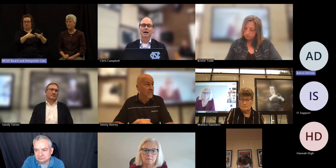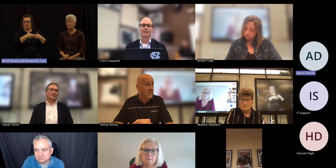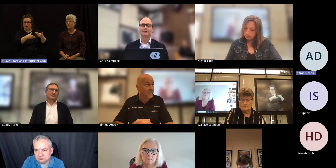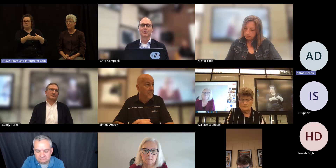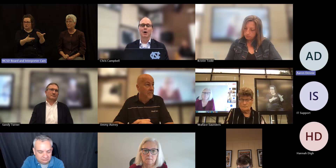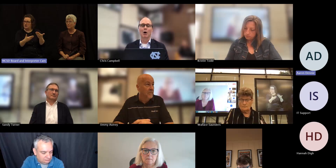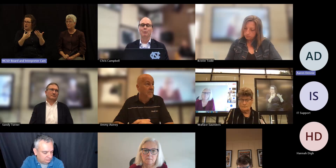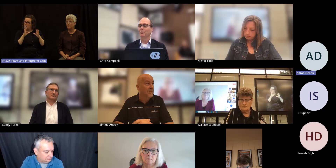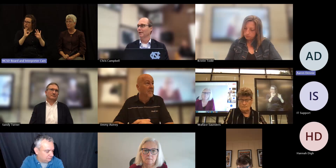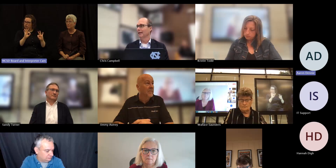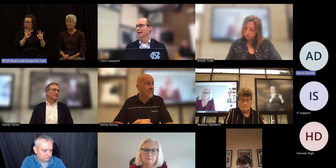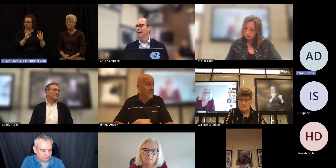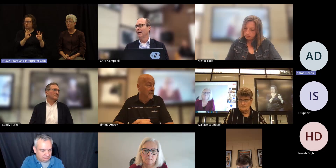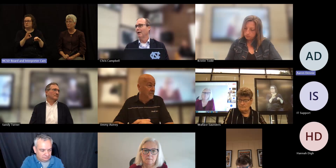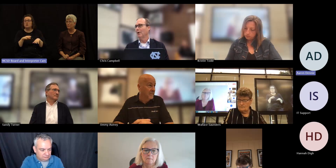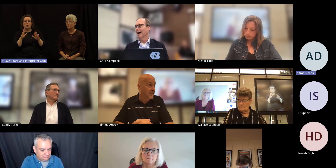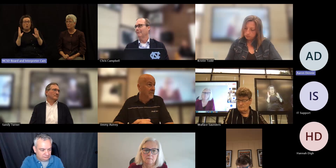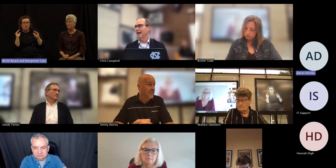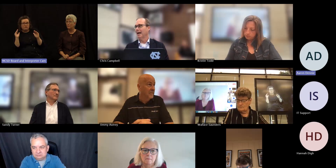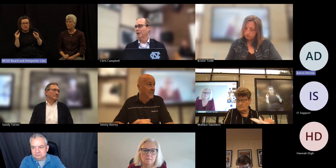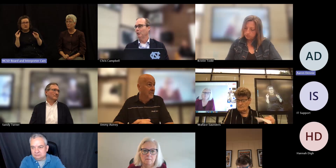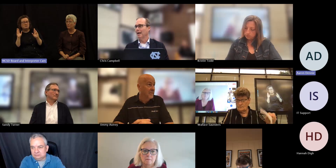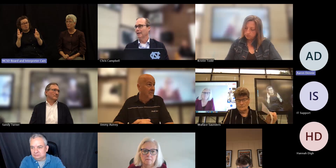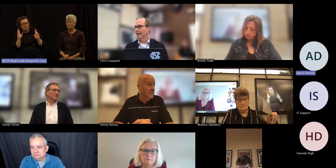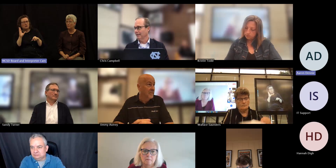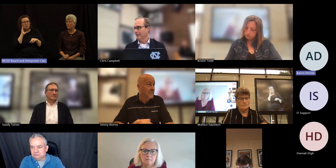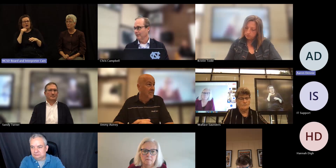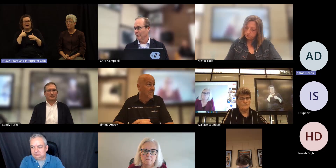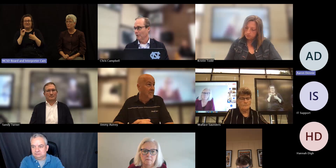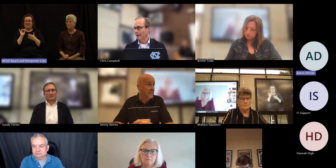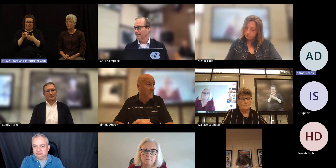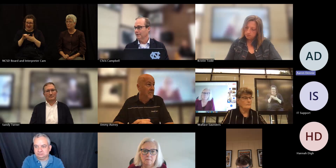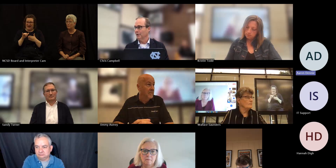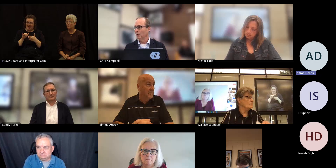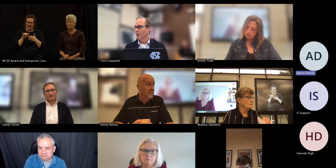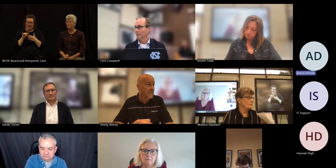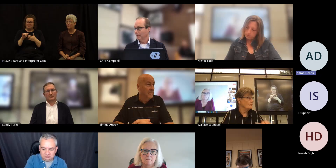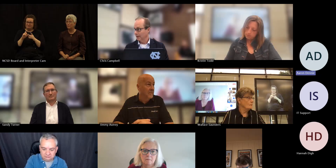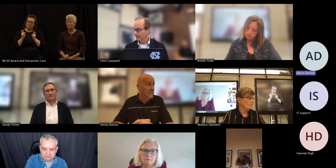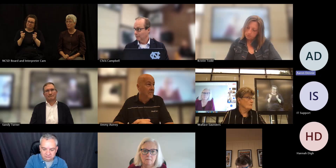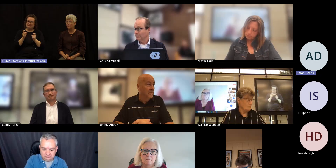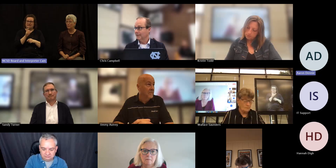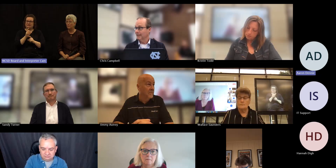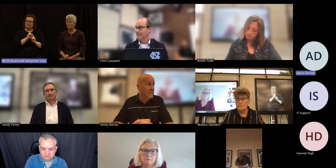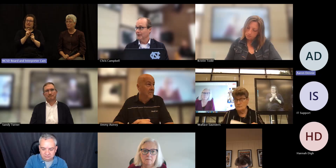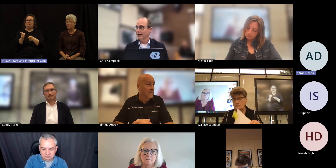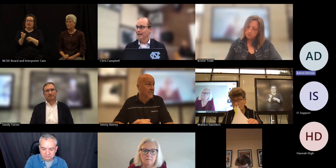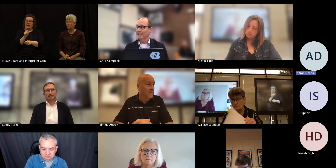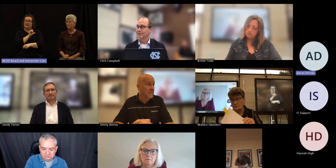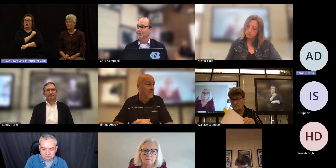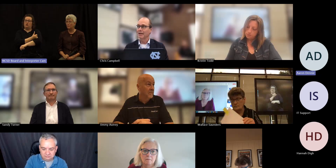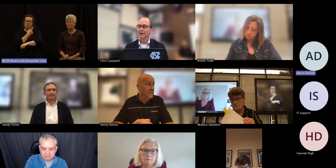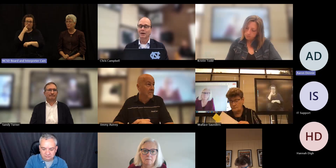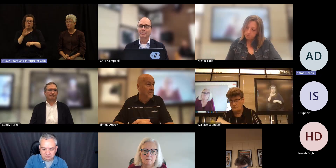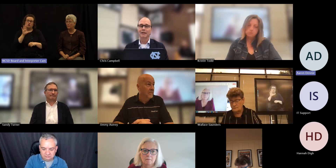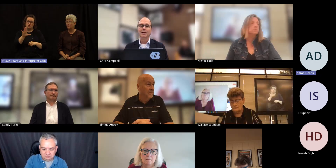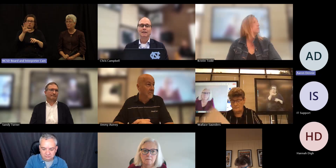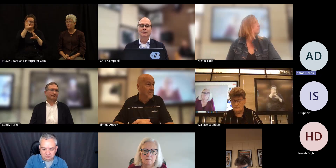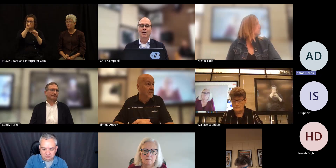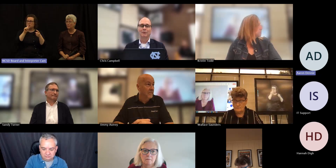being productive. So hopefully I will have that. You delegated the authority to your superintendent to go ahead and execute